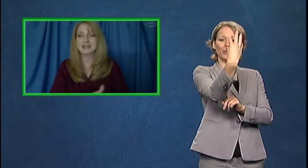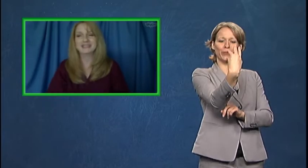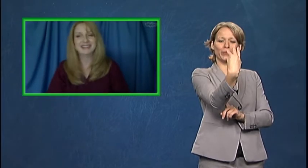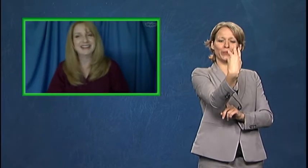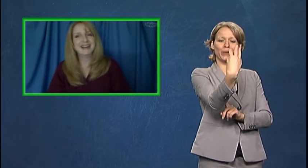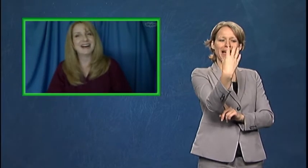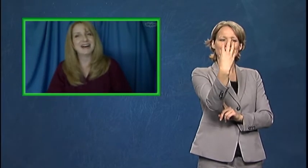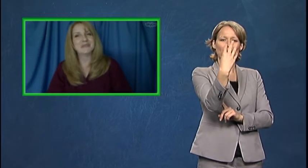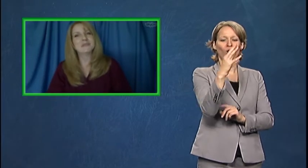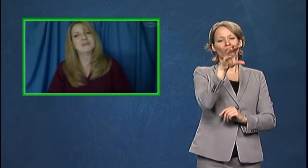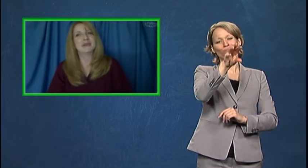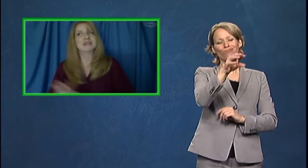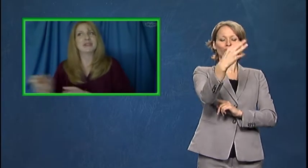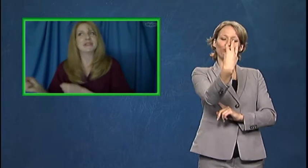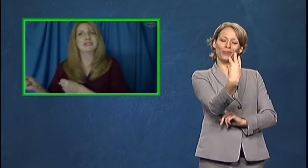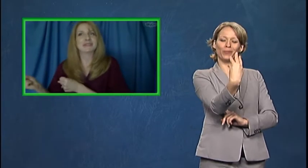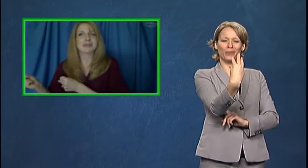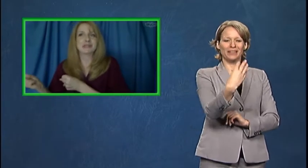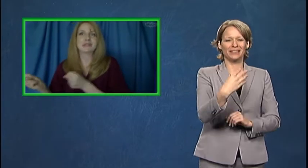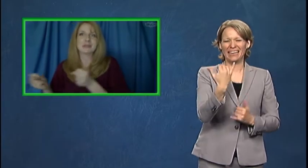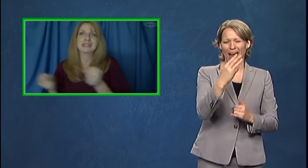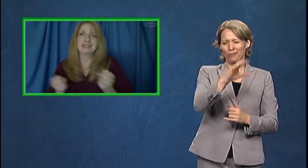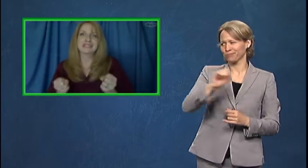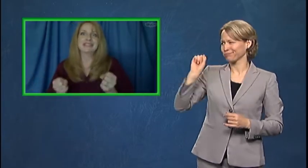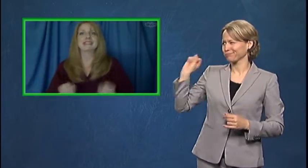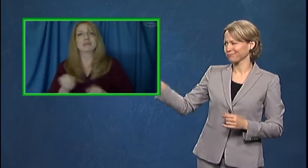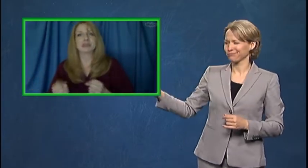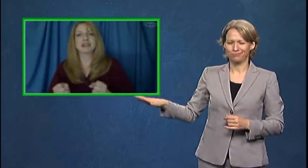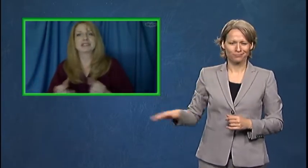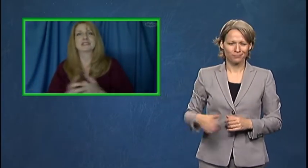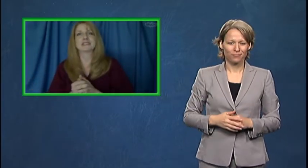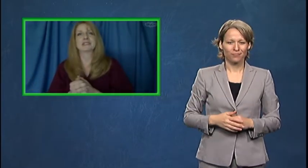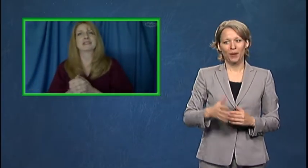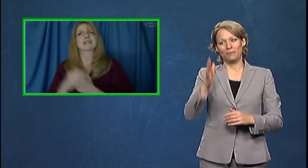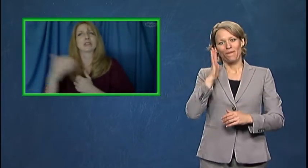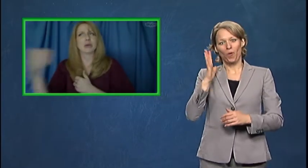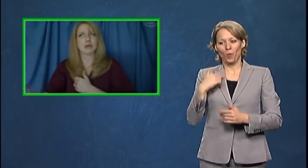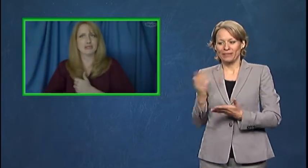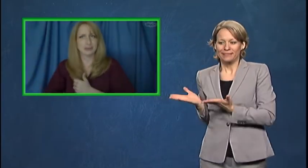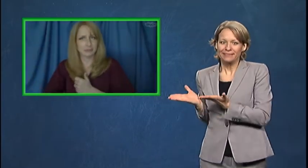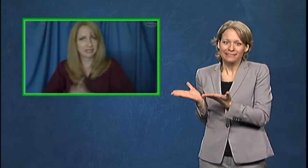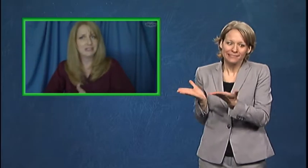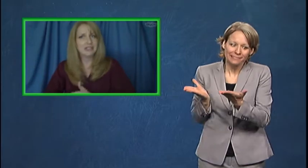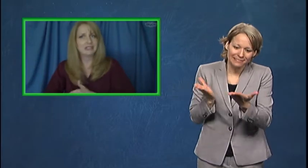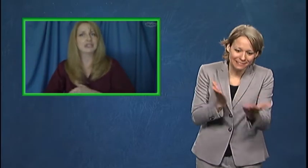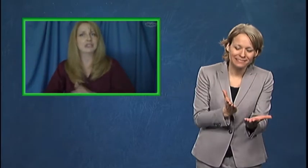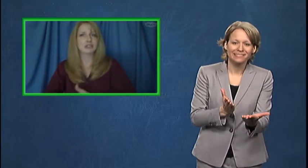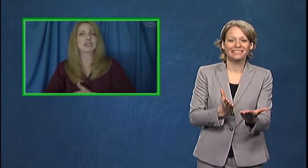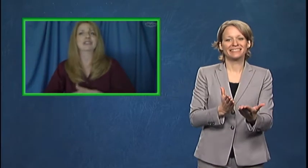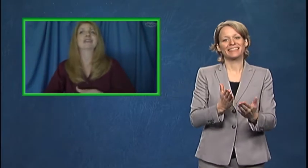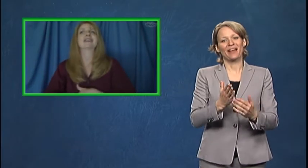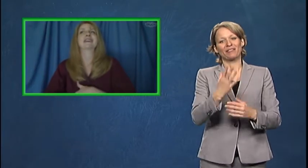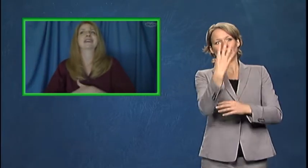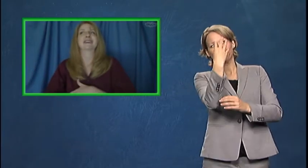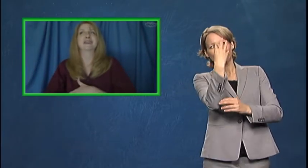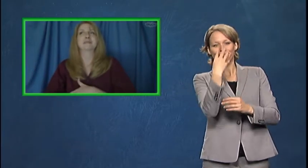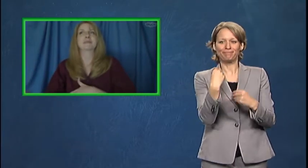now. But you know, we used to wheel it in and provide services, and so at the receiving